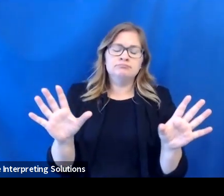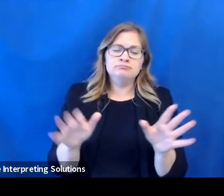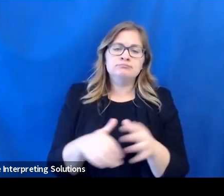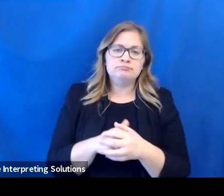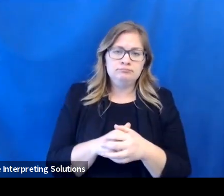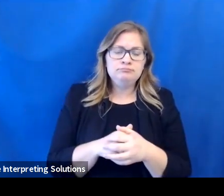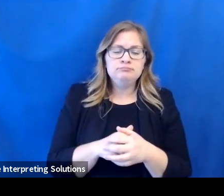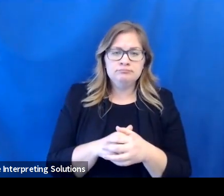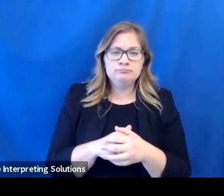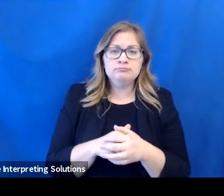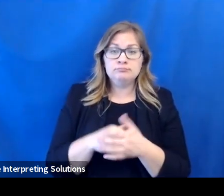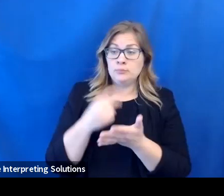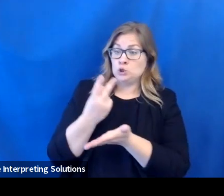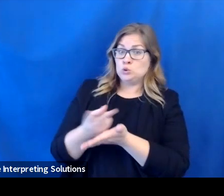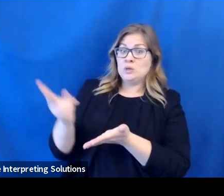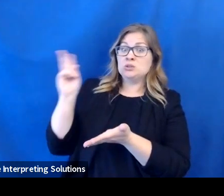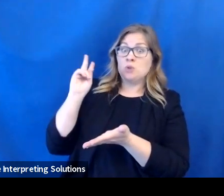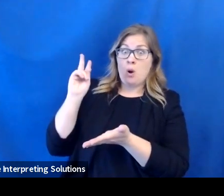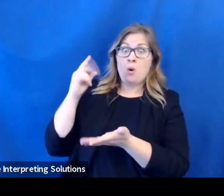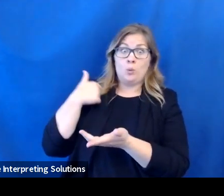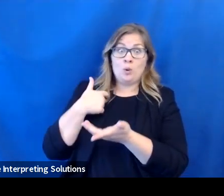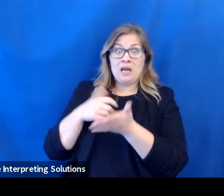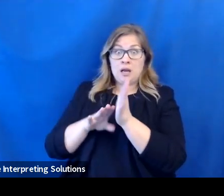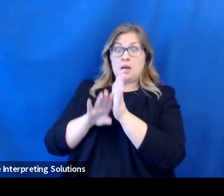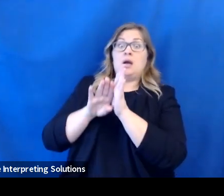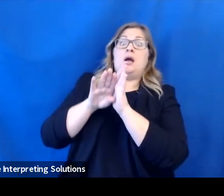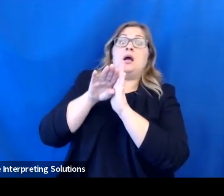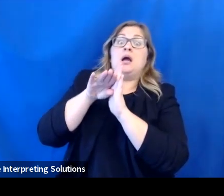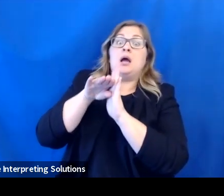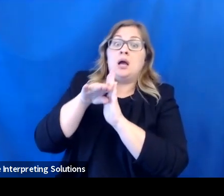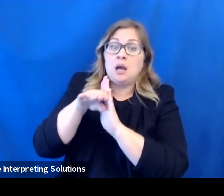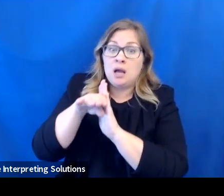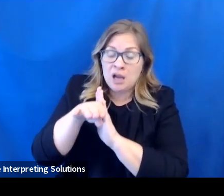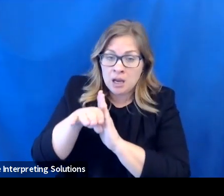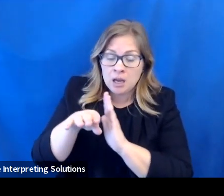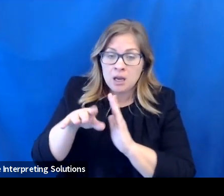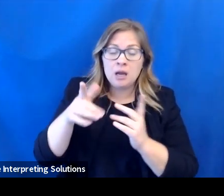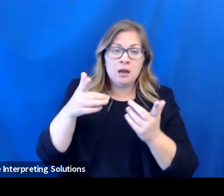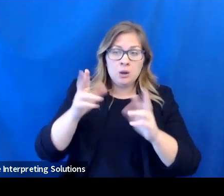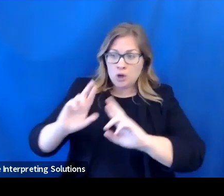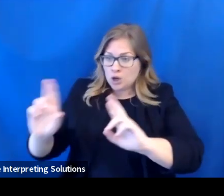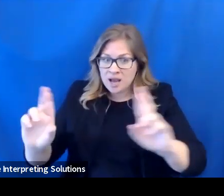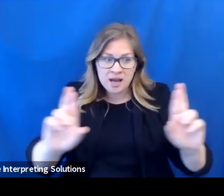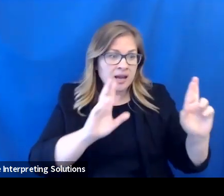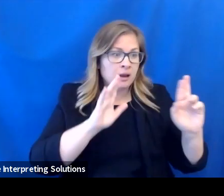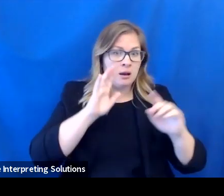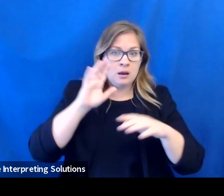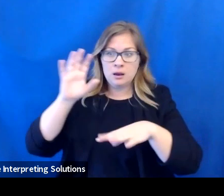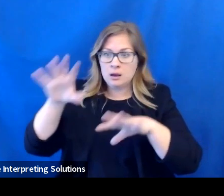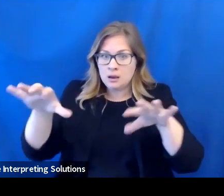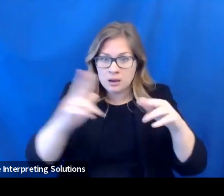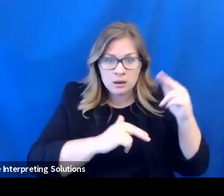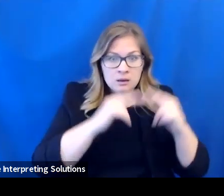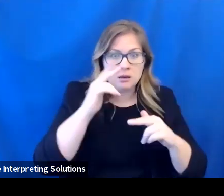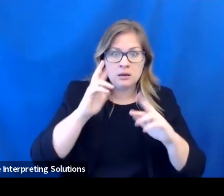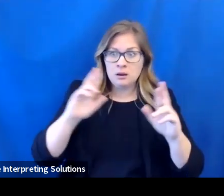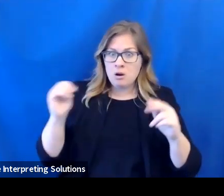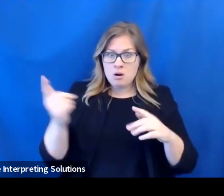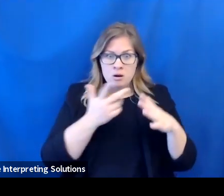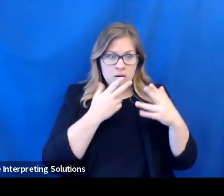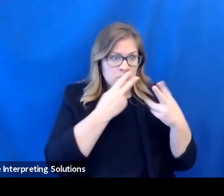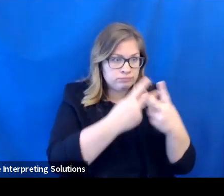we build up our supply, we get ready for that fight, we continue to isolate those that need to be the most isolated. We ramp up